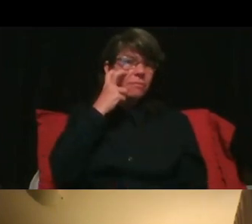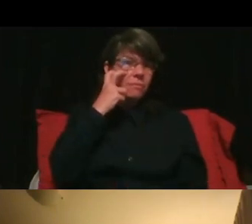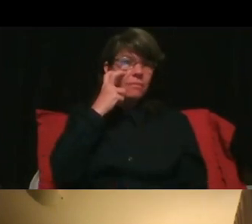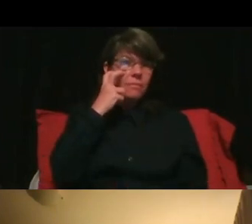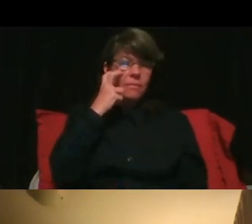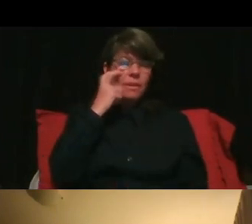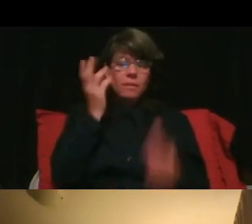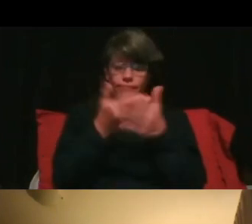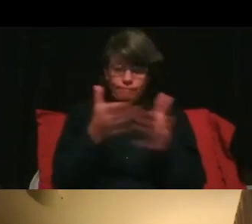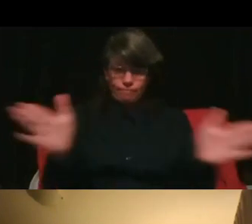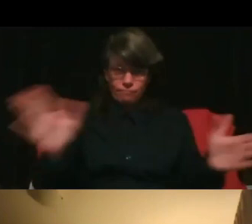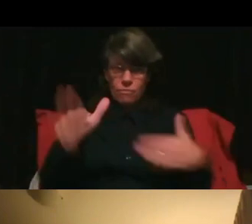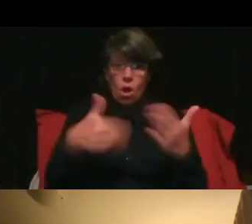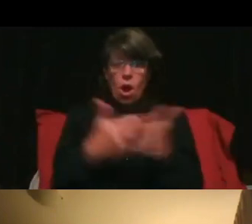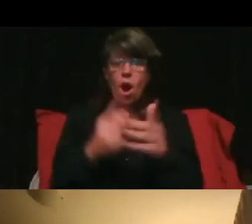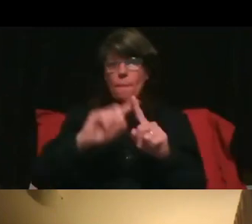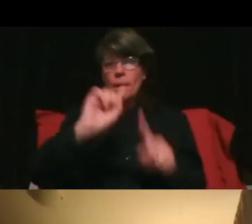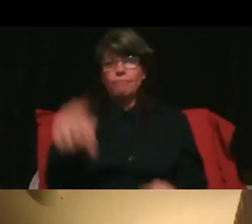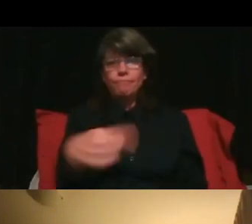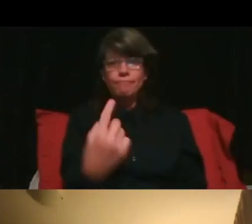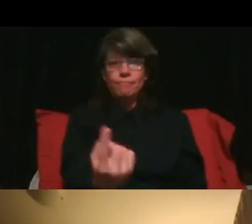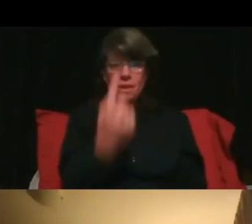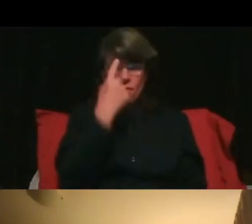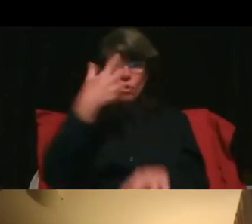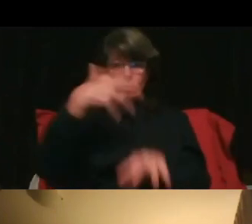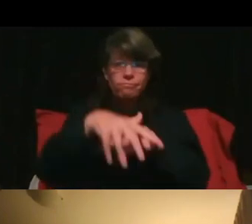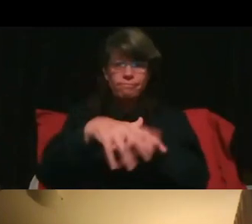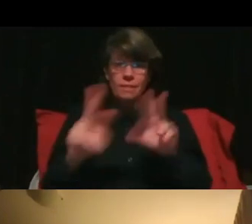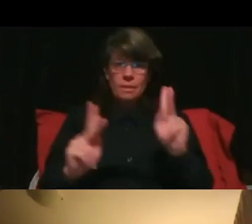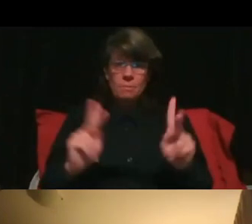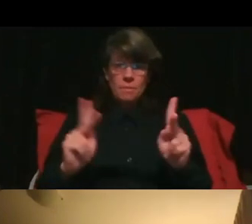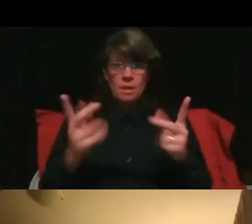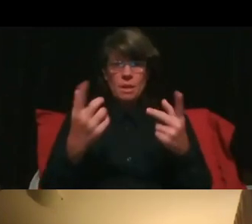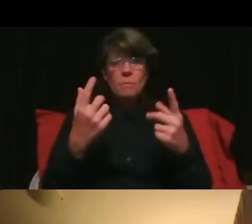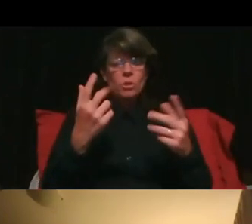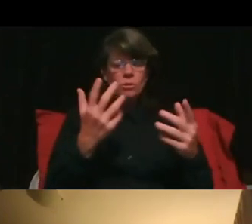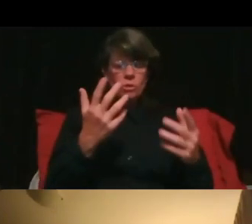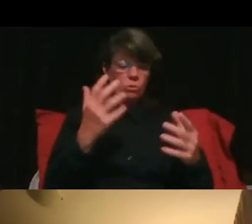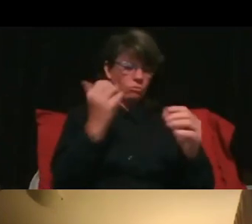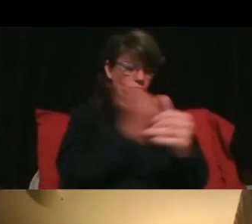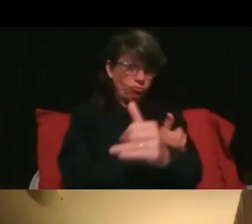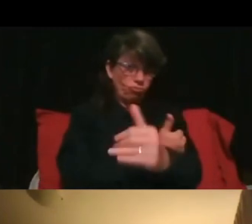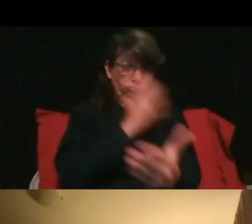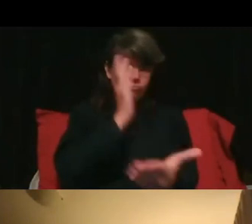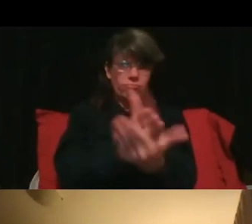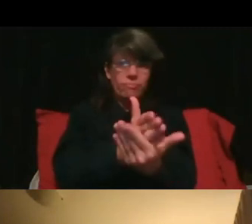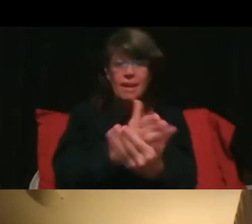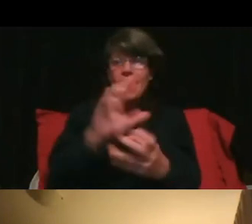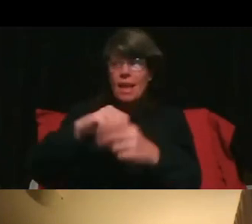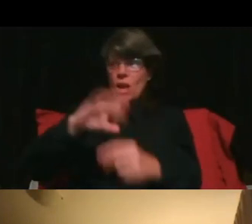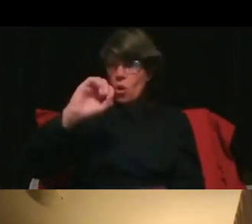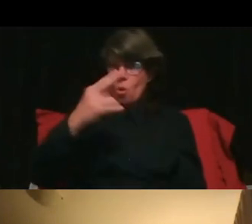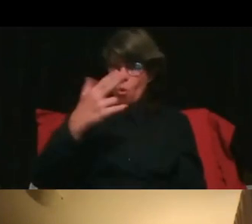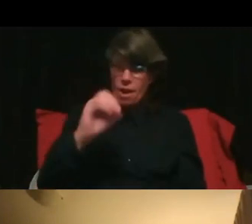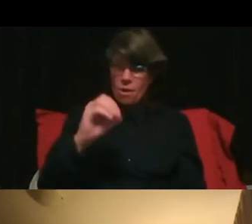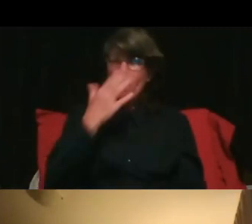open to all, but exclusively for Indigenous people trying to get clean and sober in Ohio. Thank you for being here